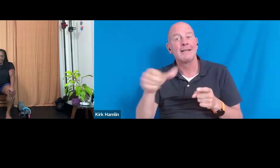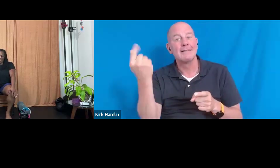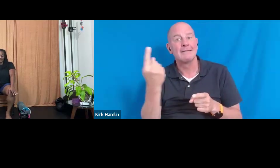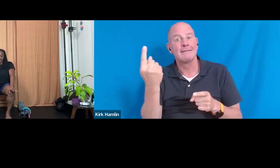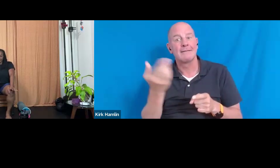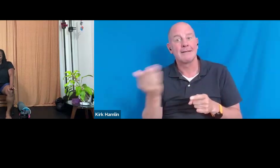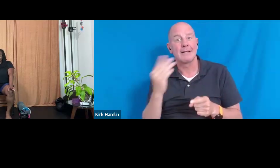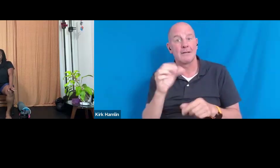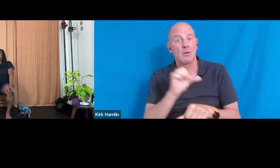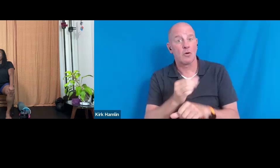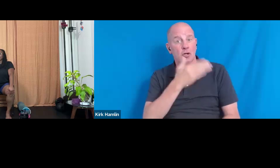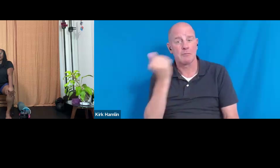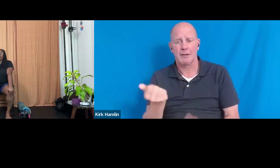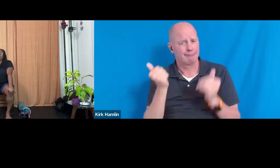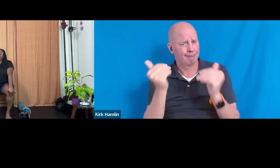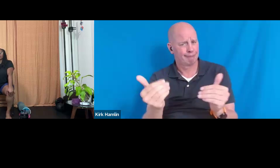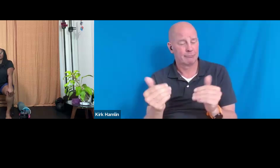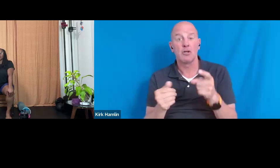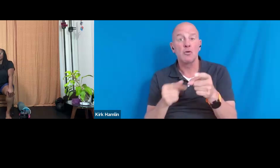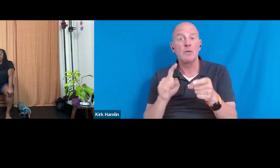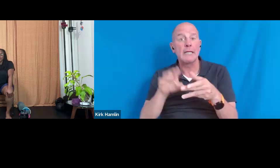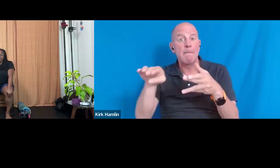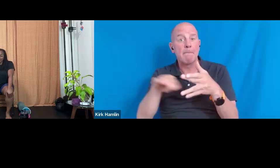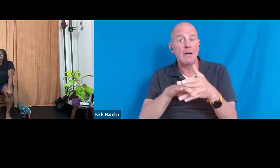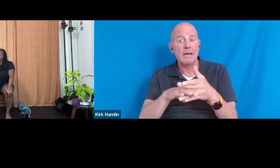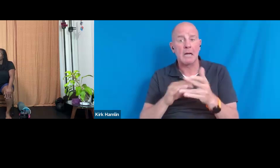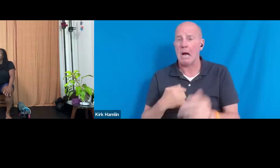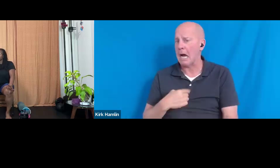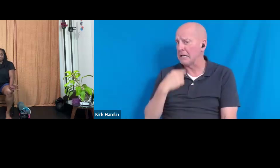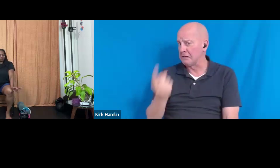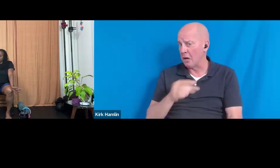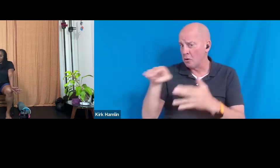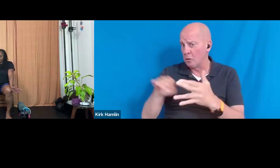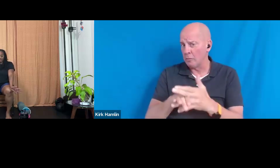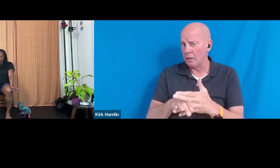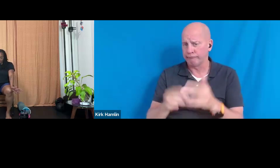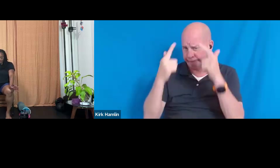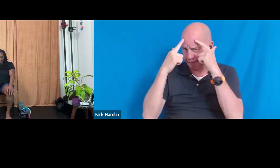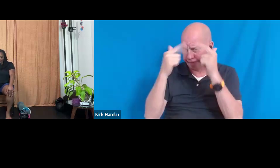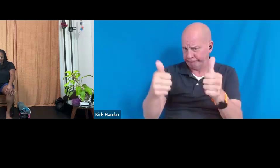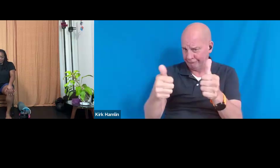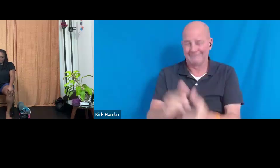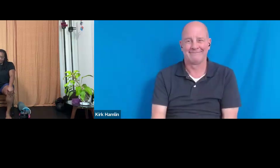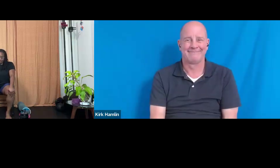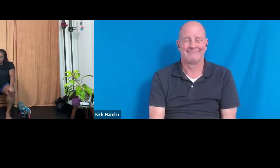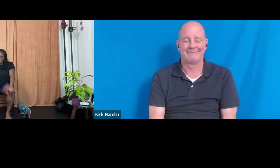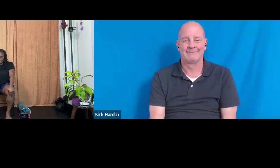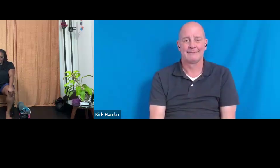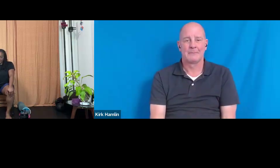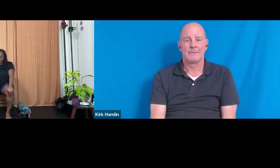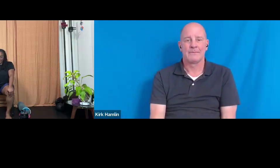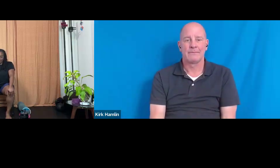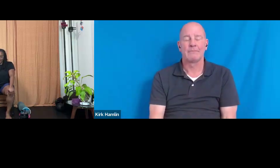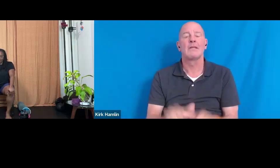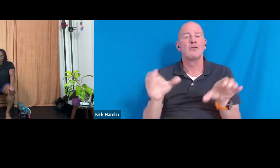for it. If you need to take a break and I didn't say it was time to take a break, go for it. Do